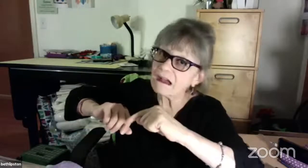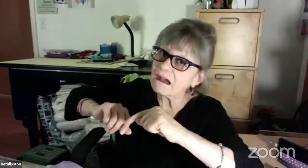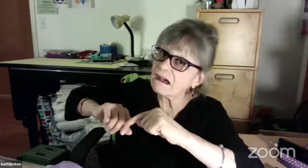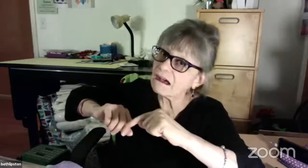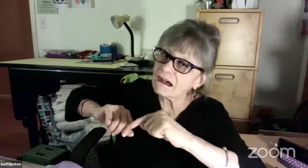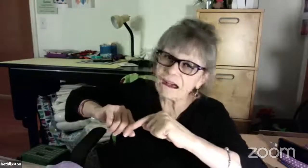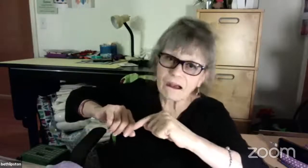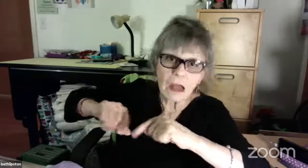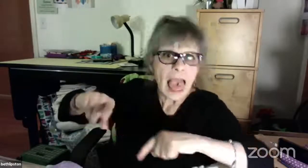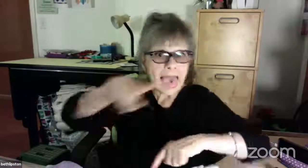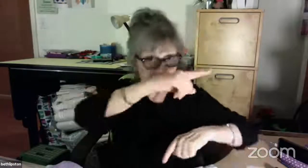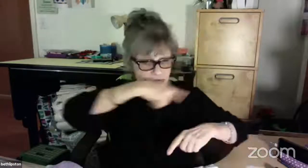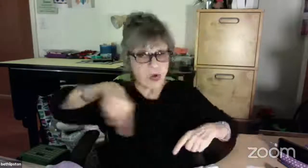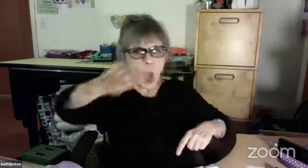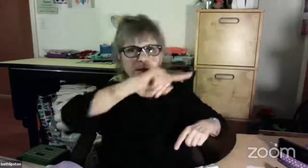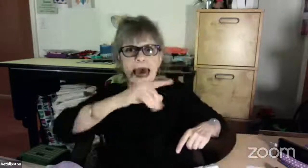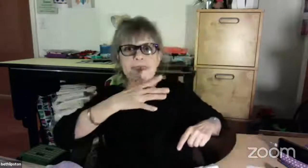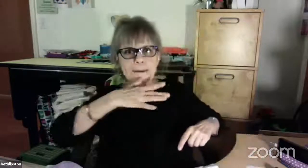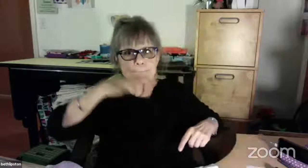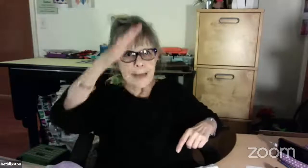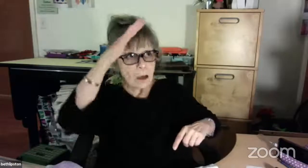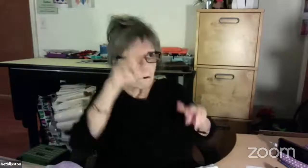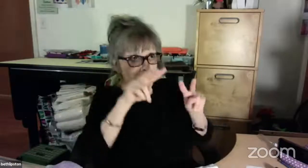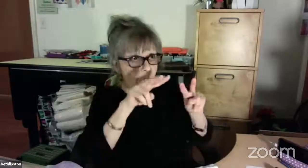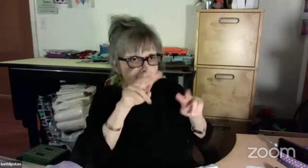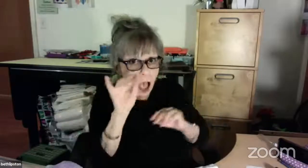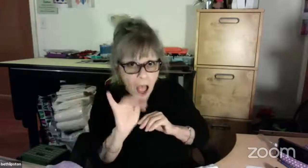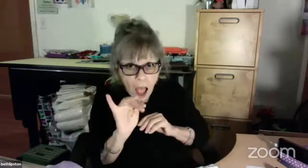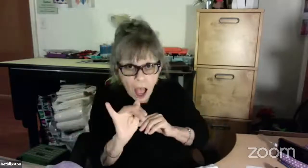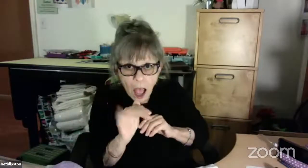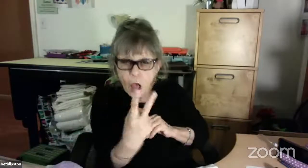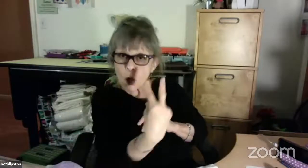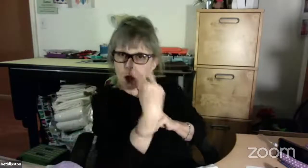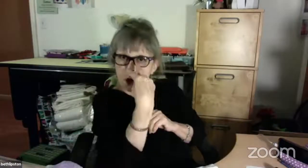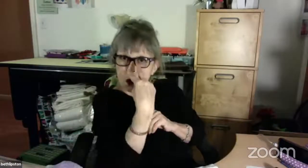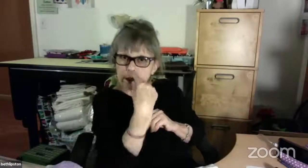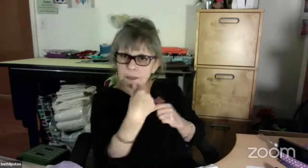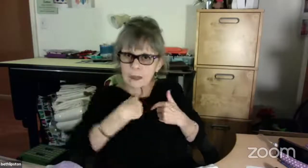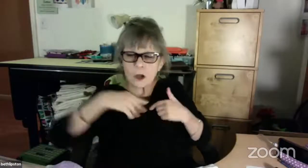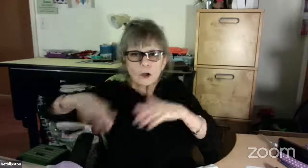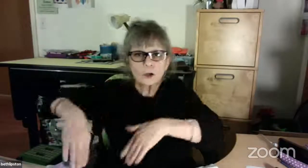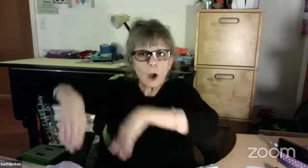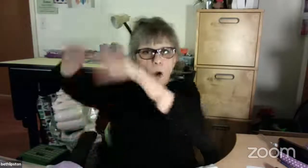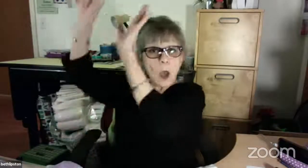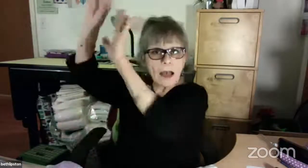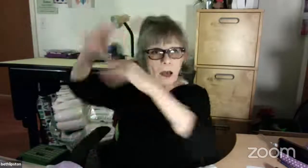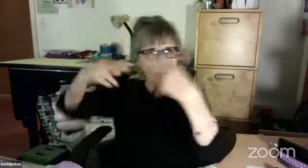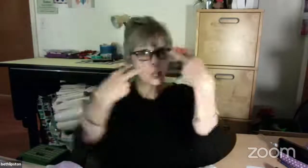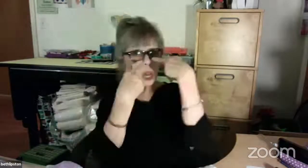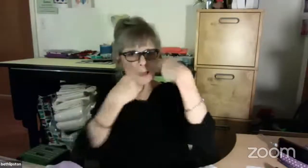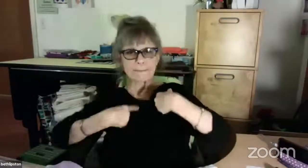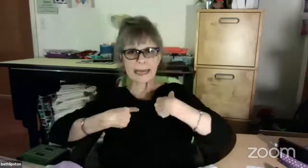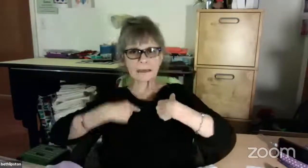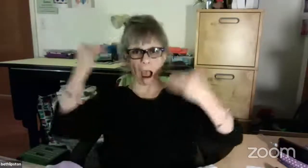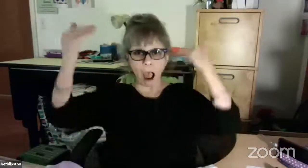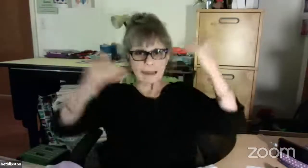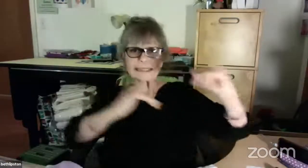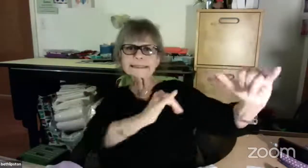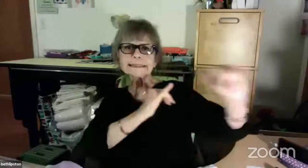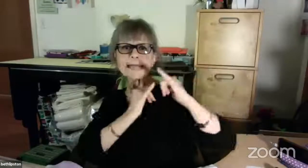the key, communication. So all the parents that were in my children's classes would see us, see me